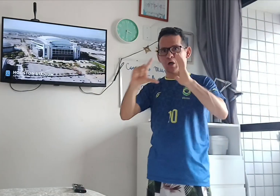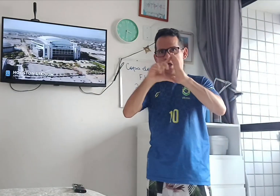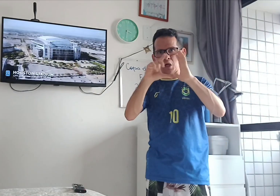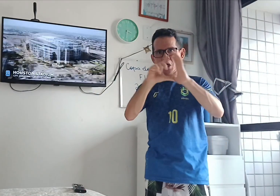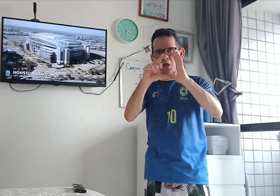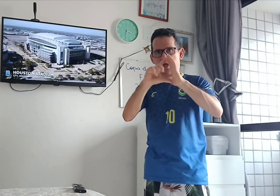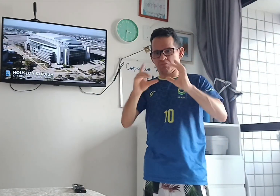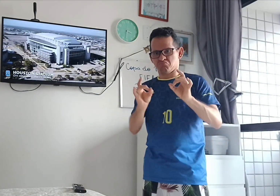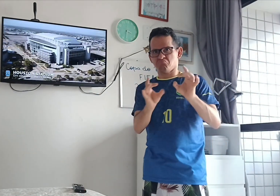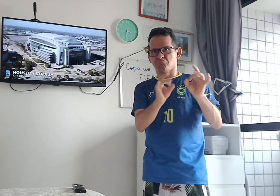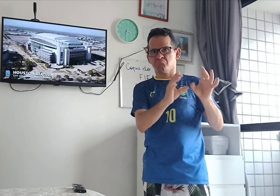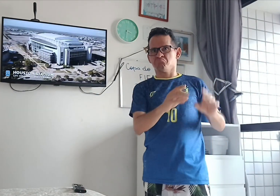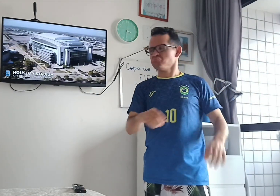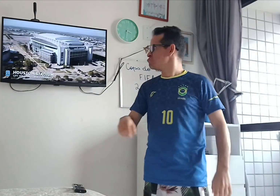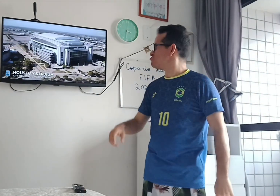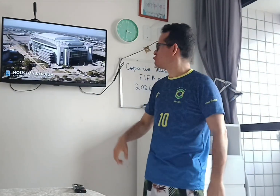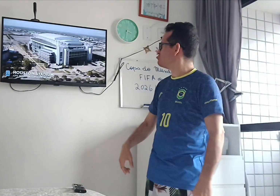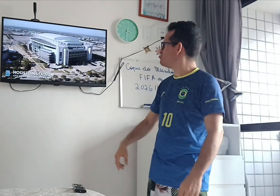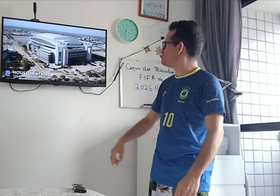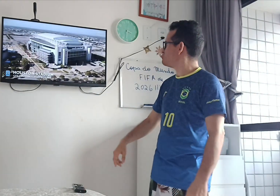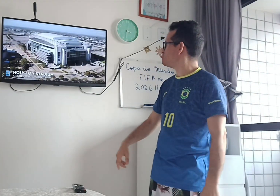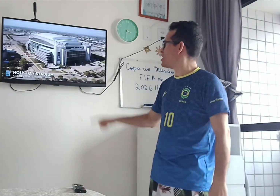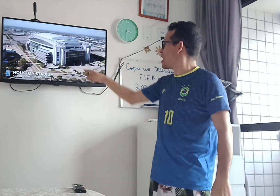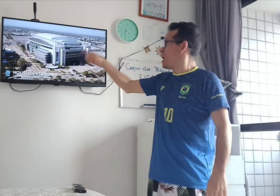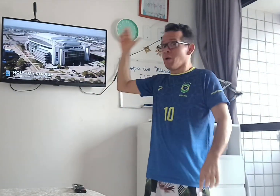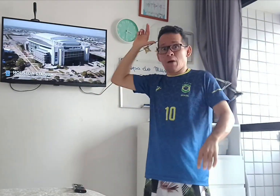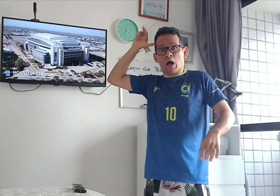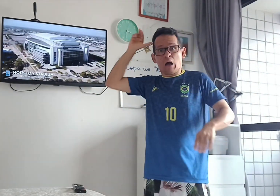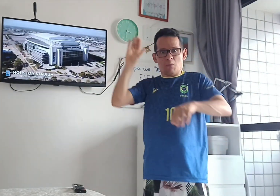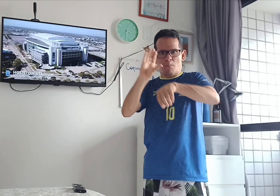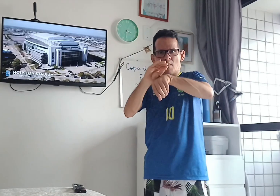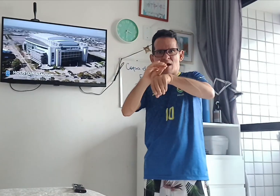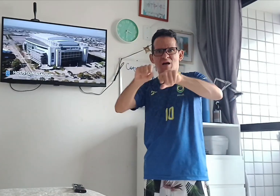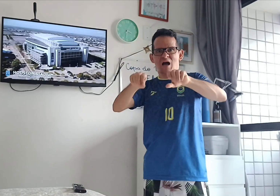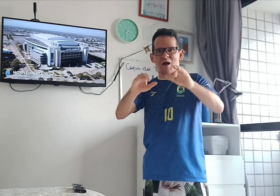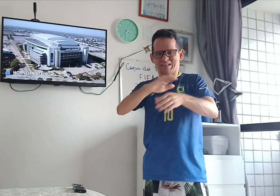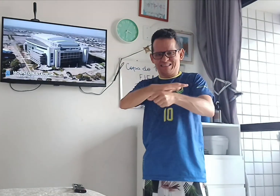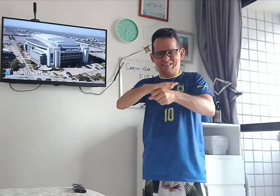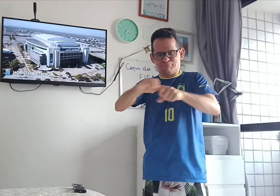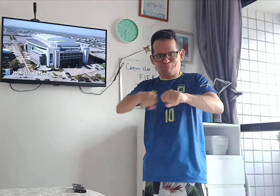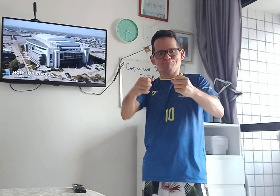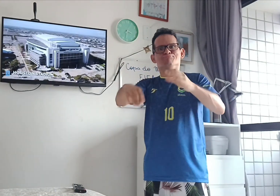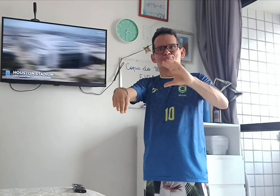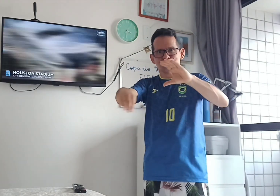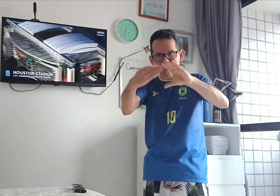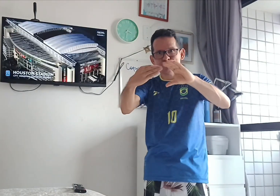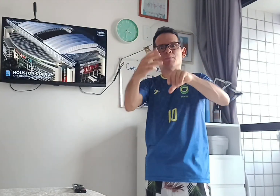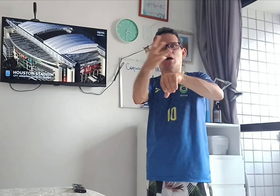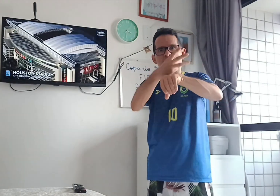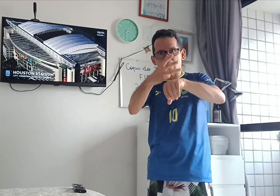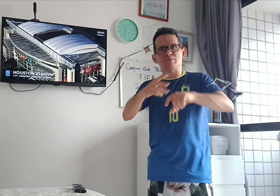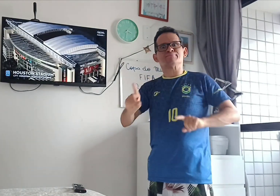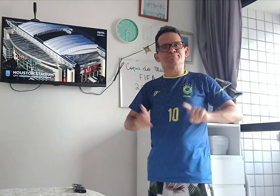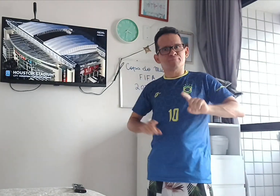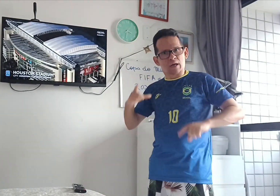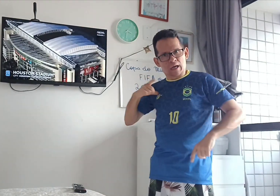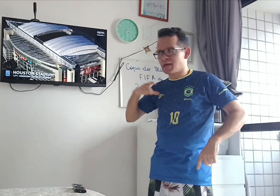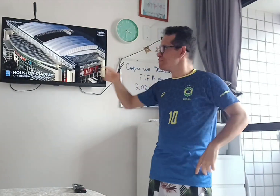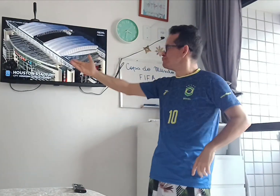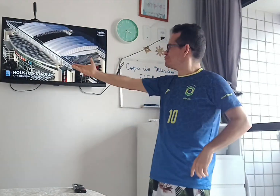pitch, steep multi-tiered stands, and one of the NFL's first fully retractable roofs, whose twin 206-meter trusses allow the panels